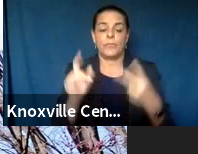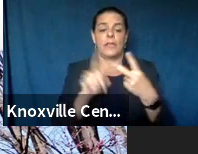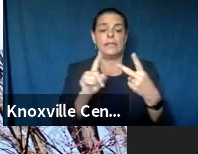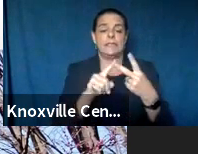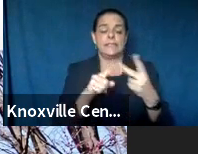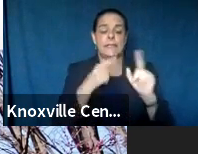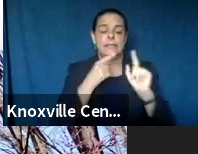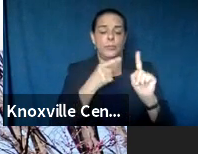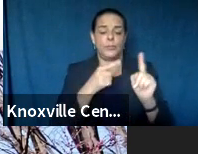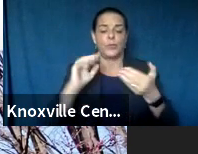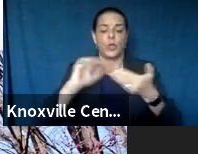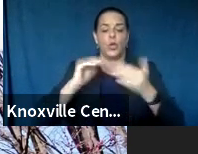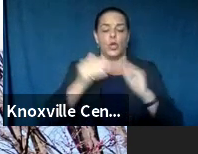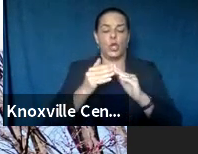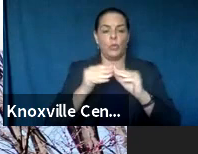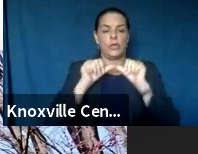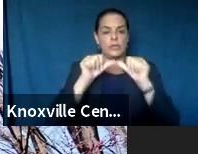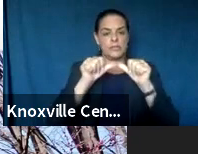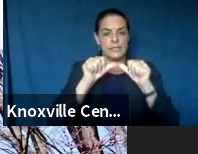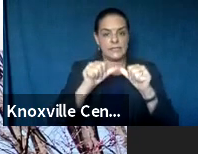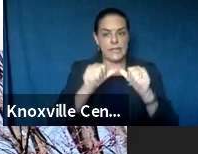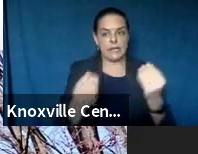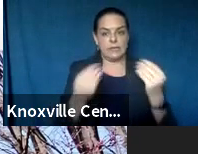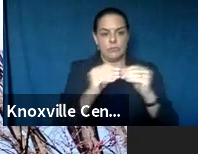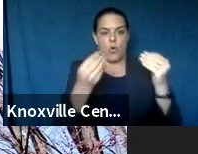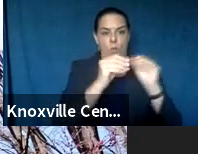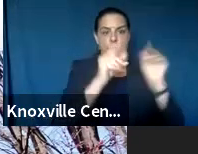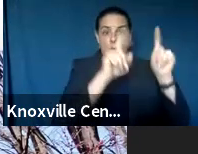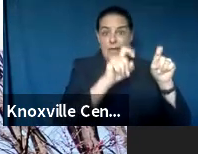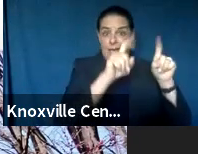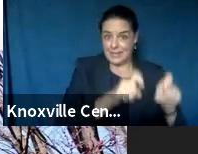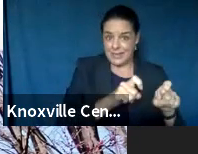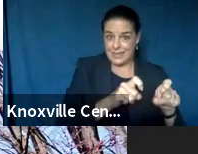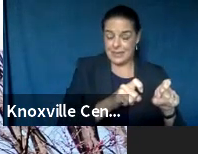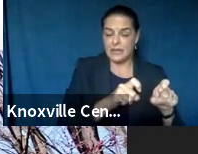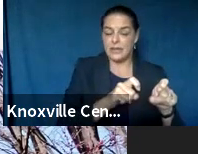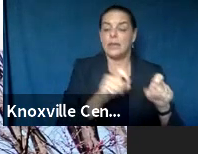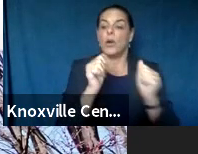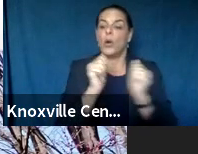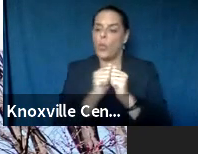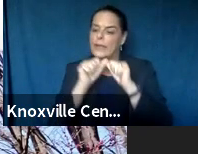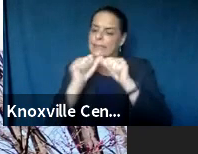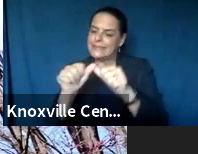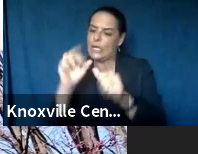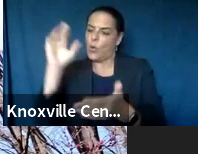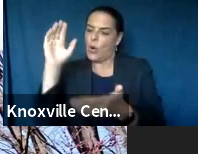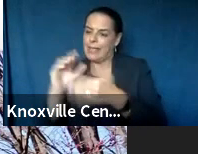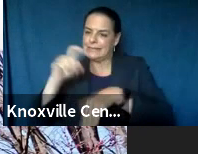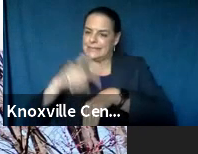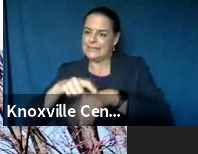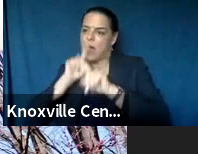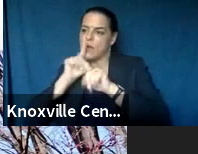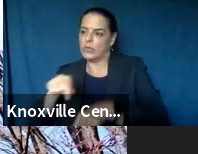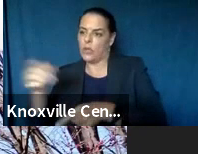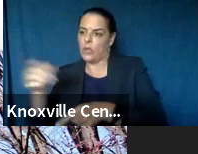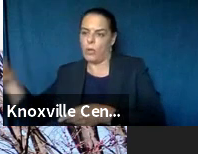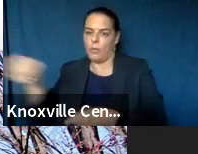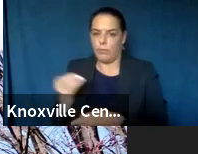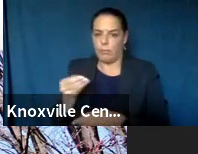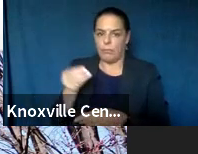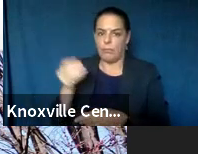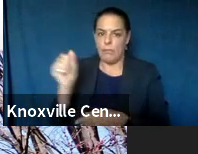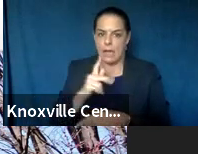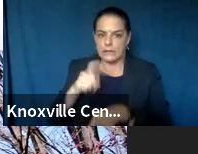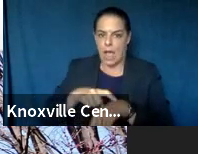benchmark, community-wide sustained and increased diagnostic testing with consistent or decreased test result reporting turnaround